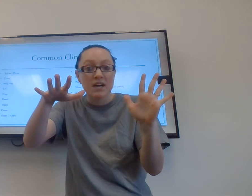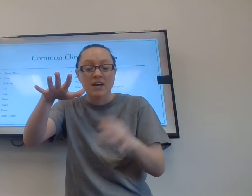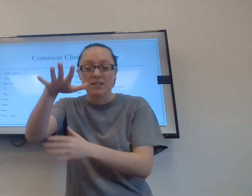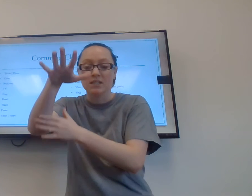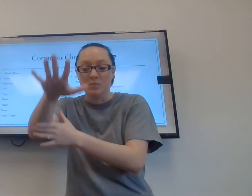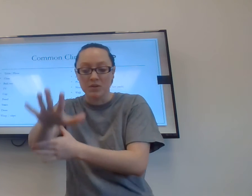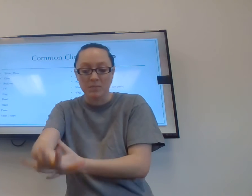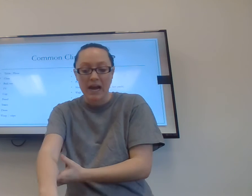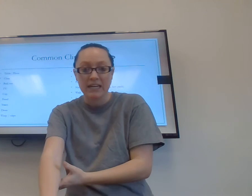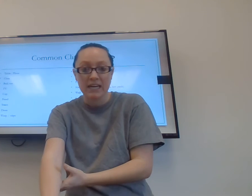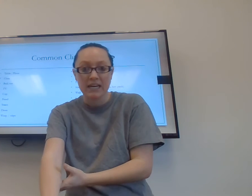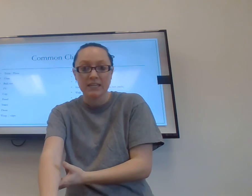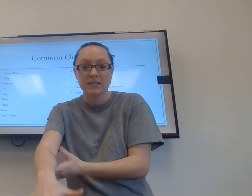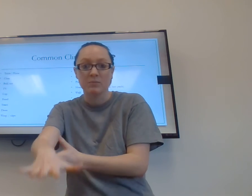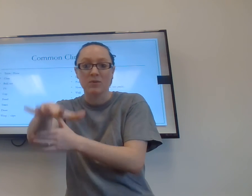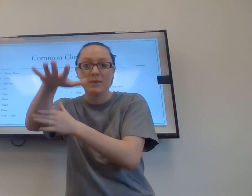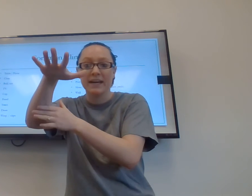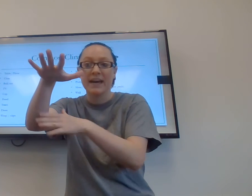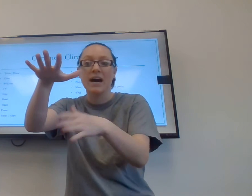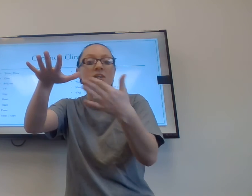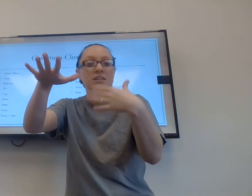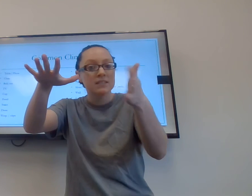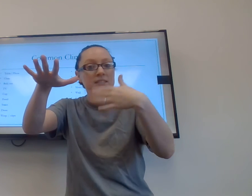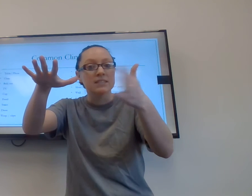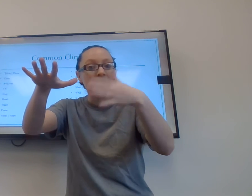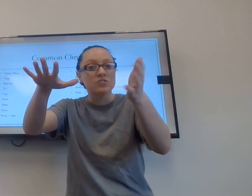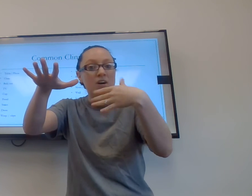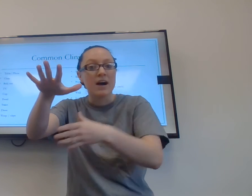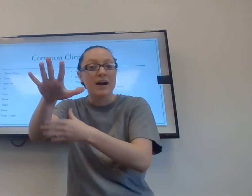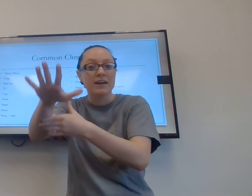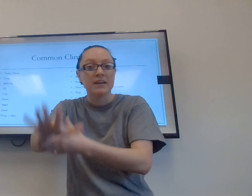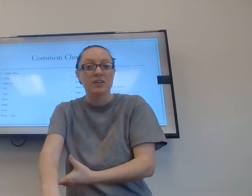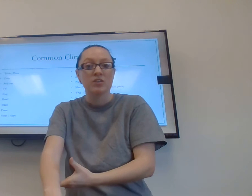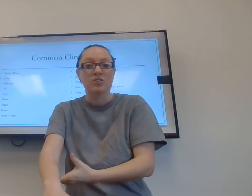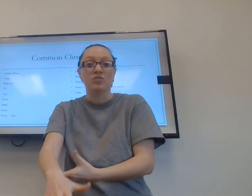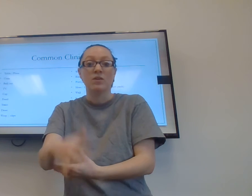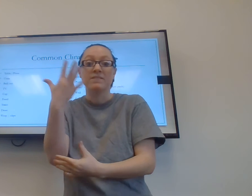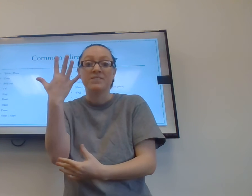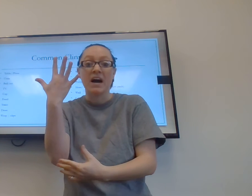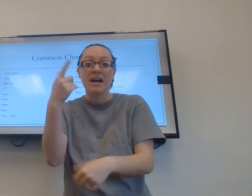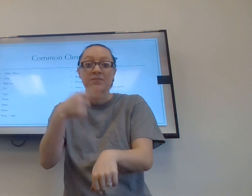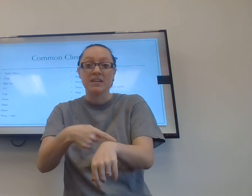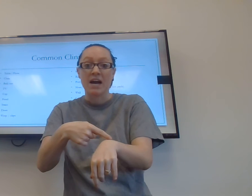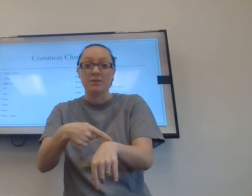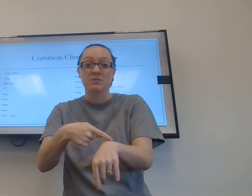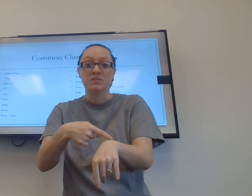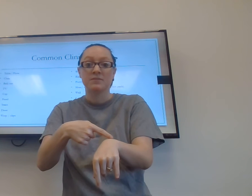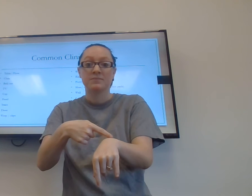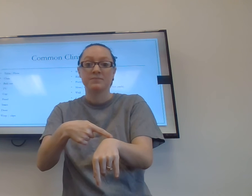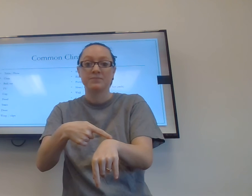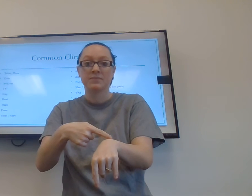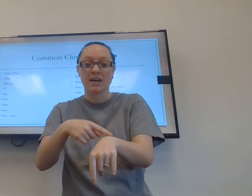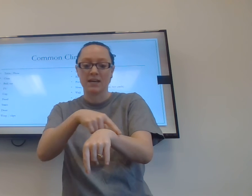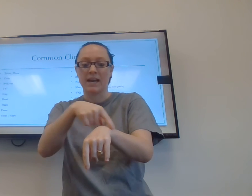done, put it back in, pull it back out, let it dry. You're going to do it 5 times. Okay, like